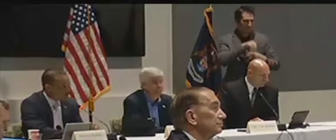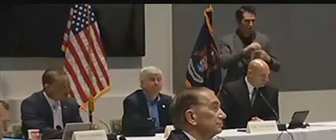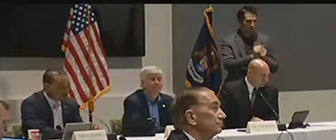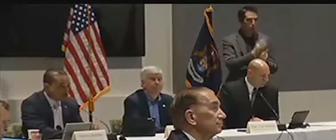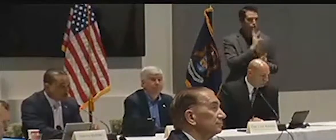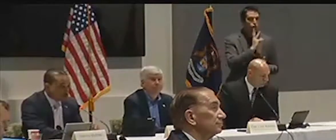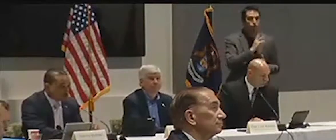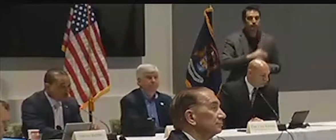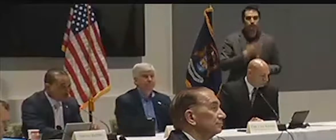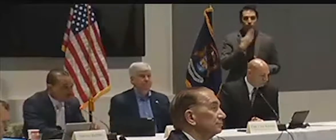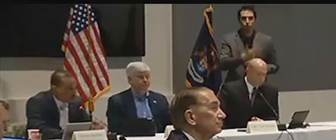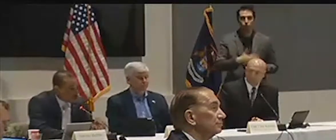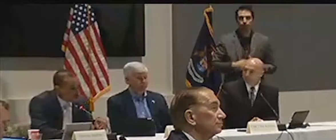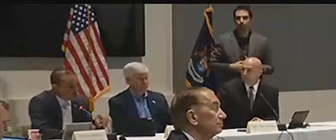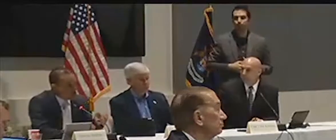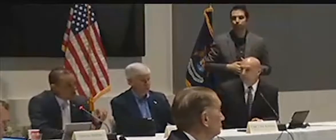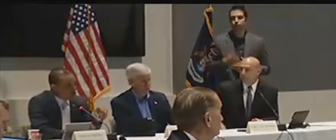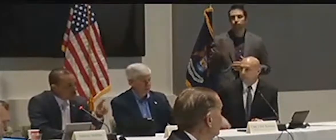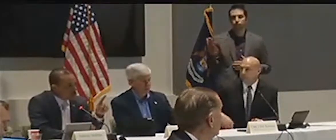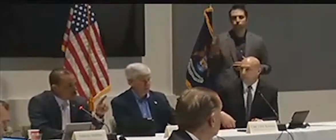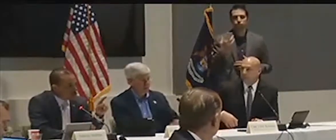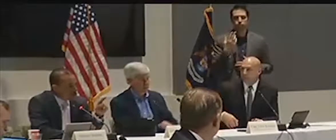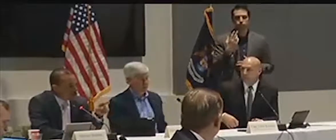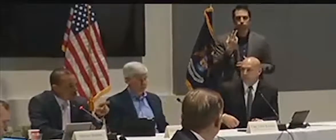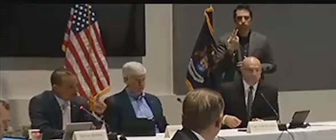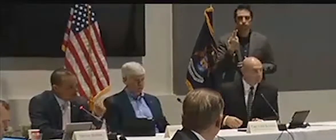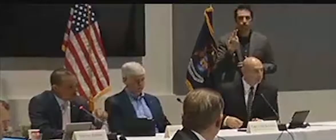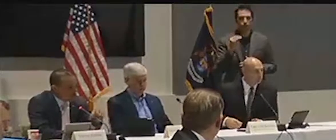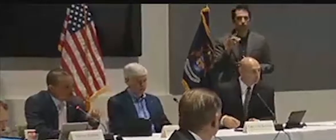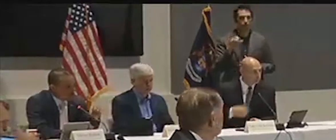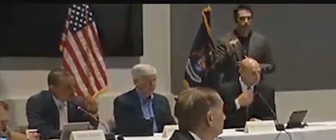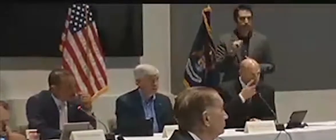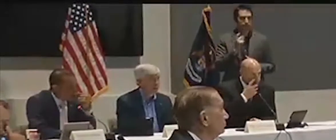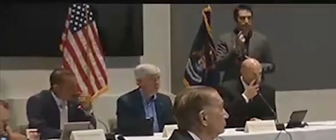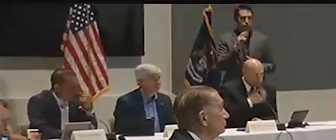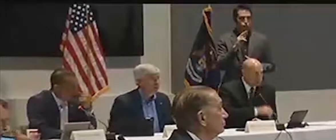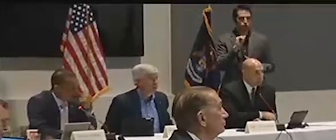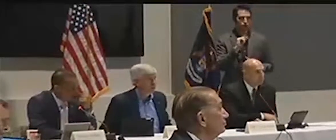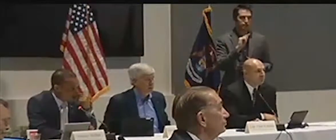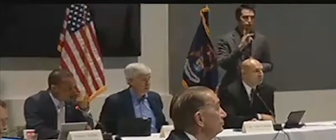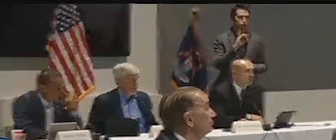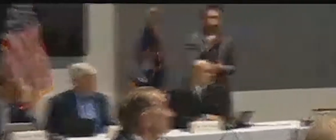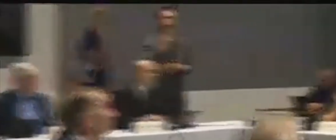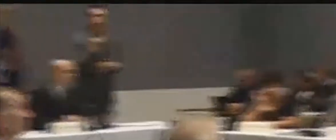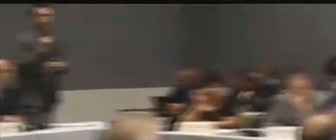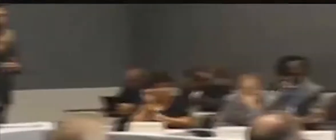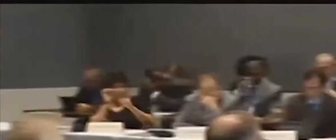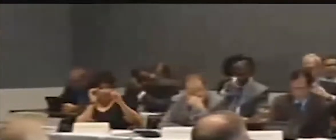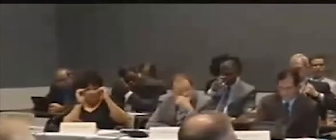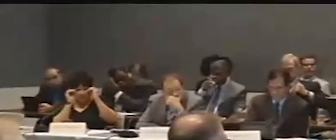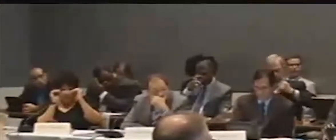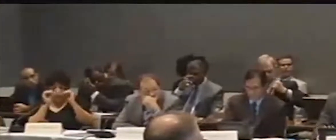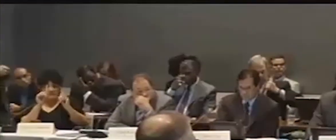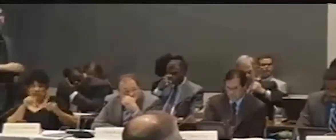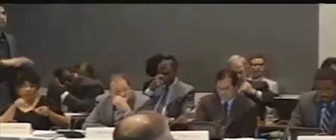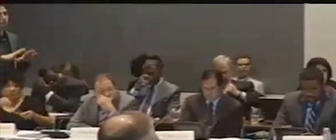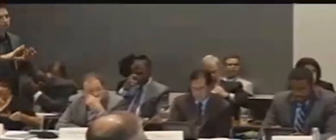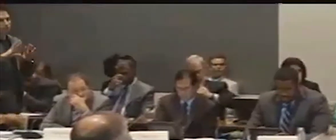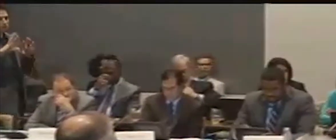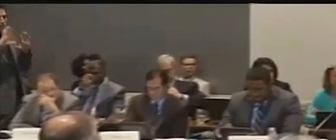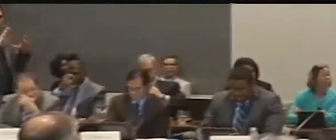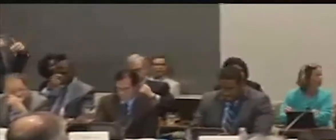Thank you. Okay, Dr. Atisha. Sure. Thank you, guys. It's amazing to have two